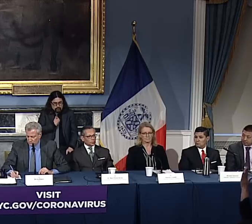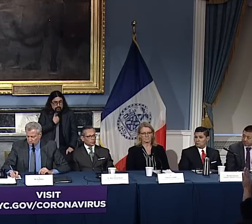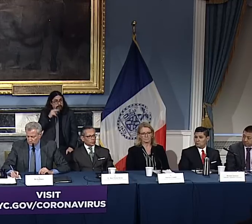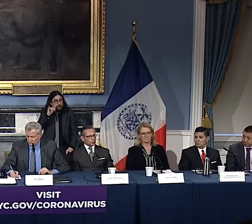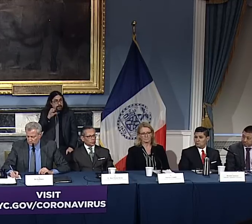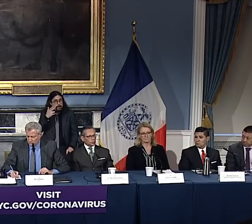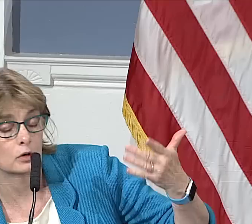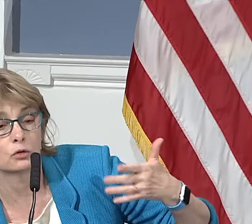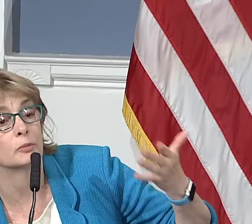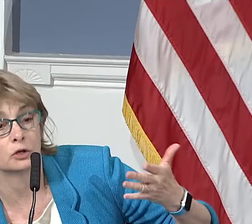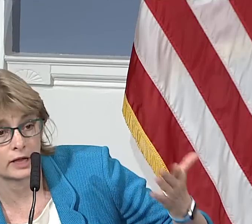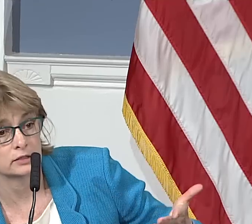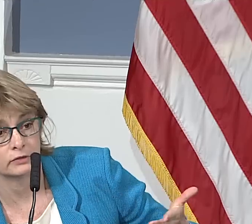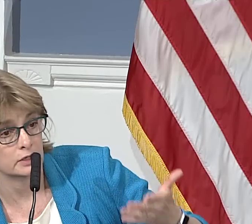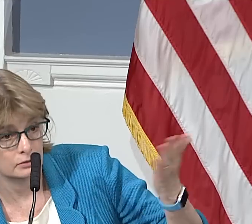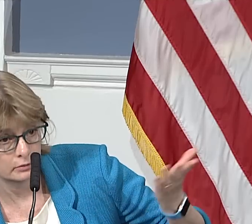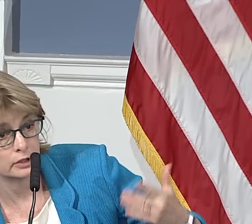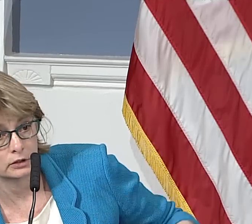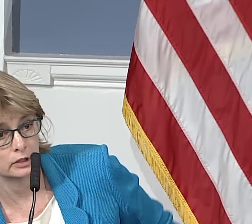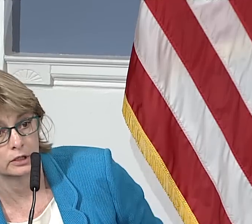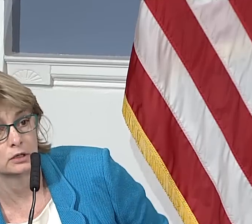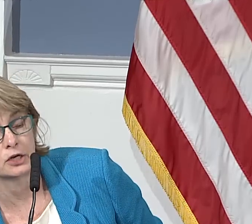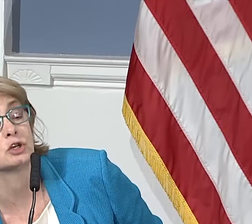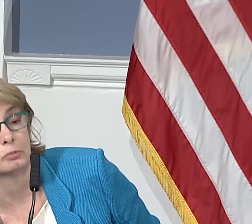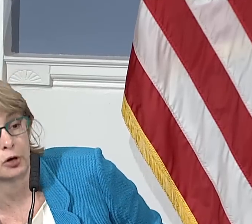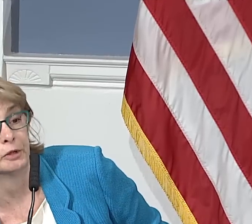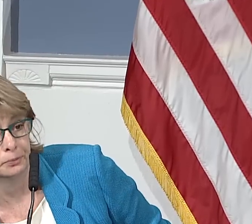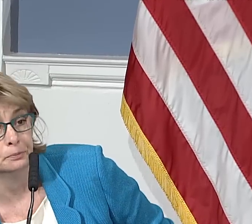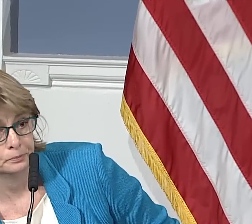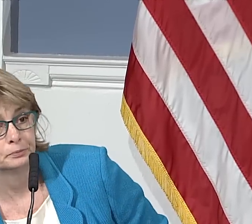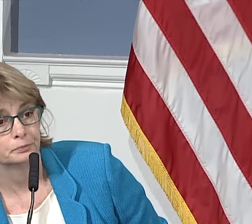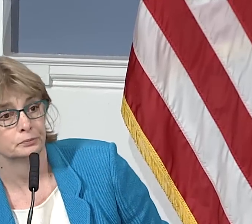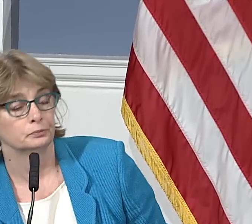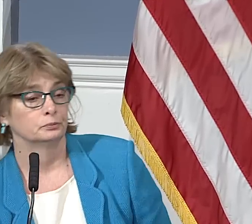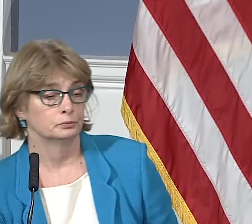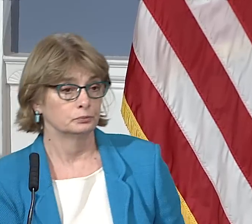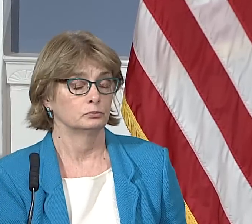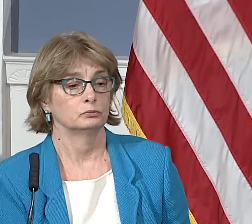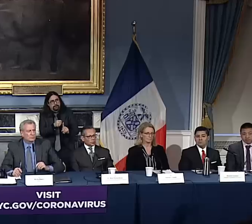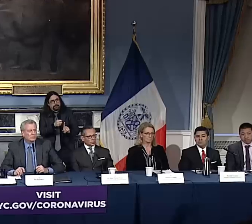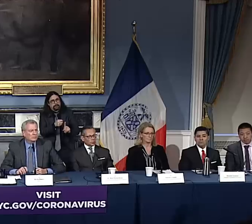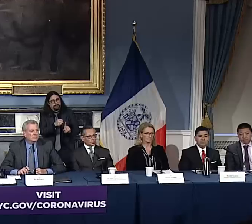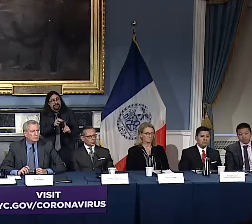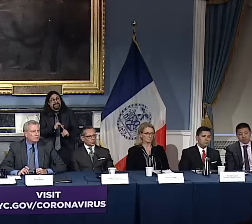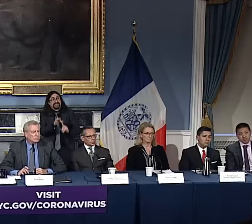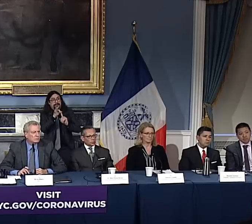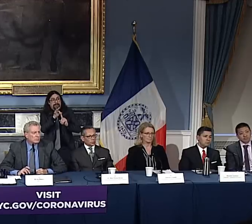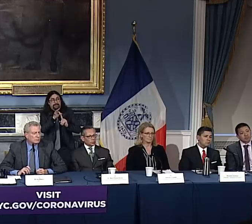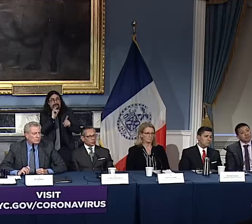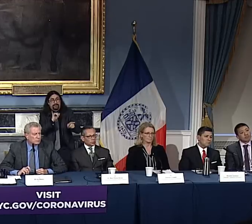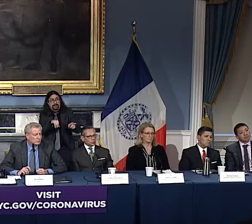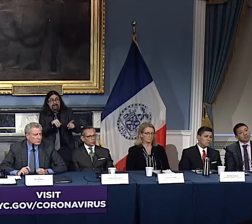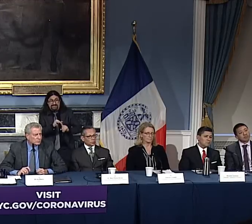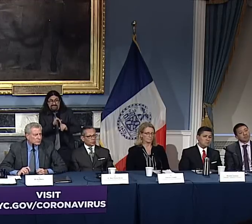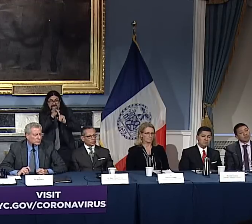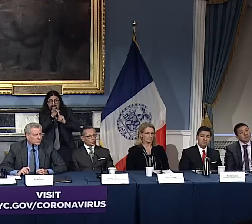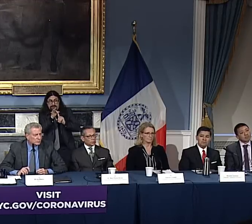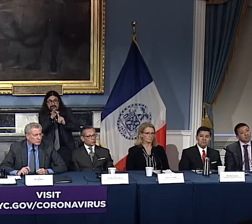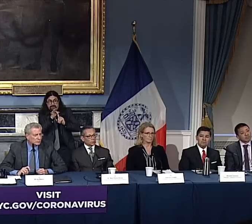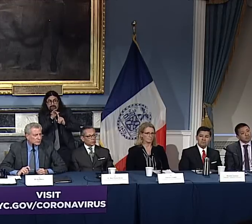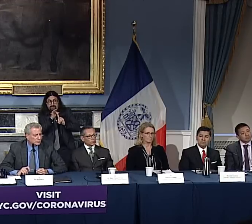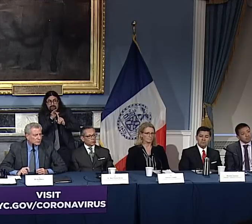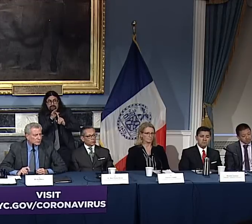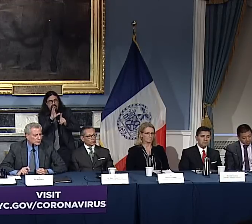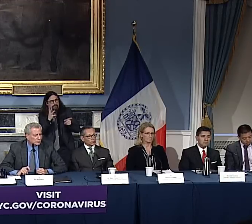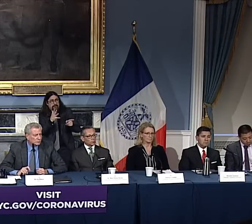circumstances involving criminal activity in a Nycha apartment. Just to follow up, is the city preparing for a